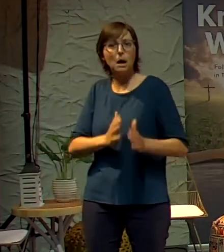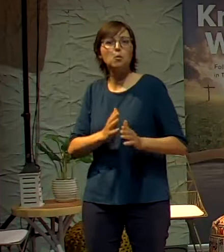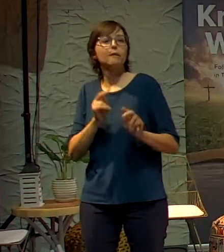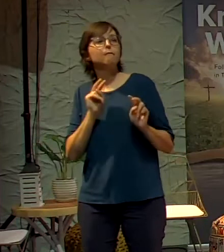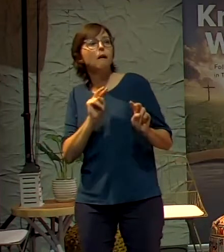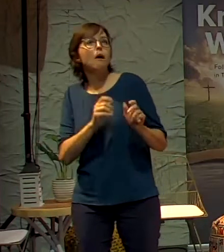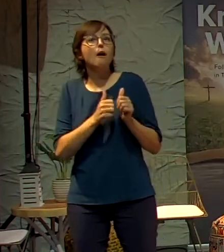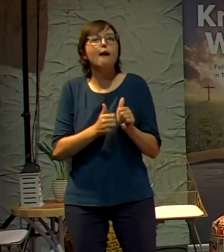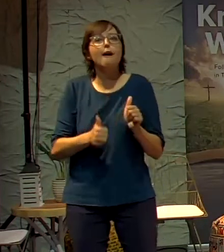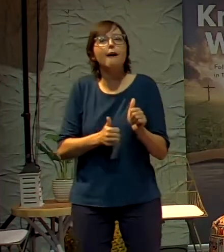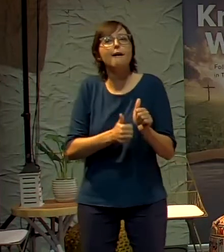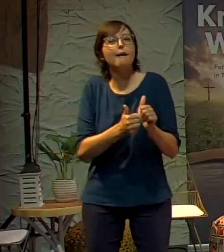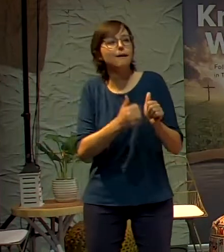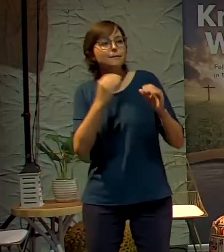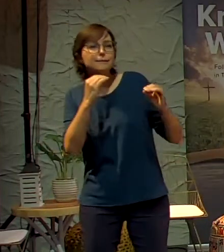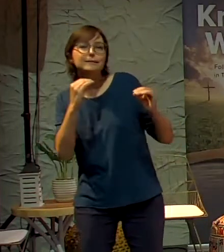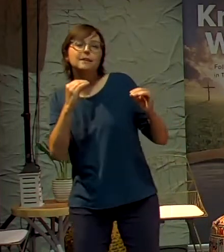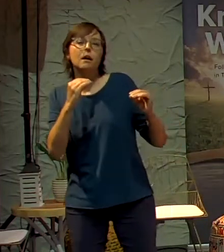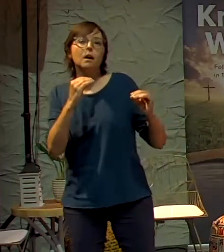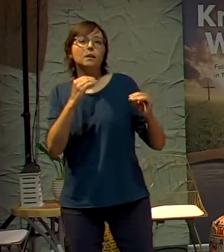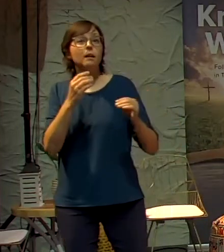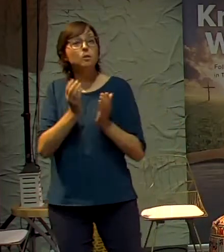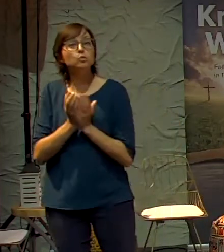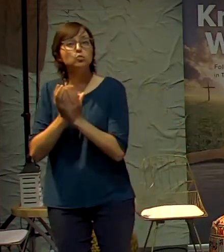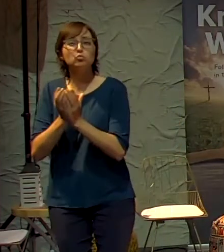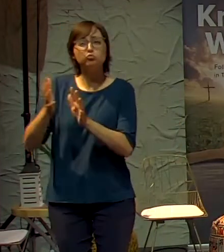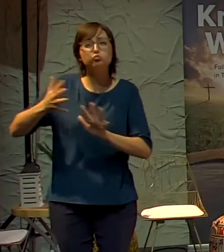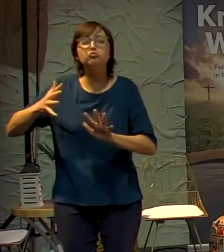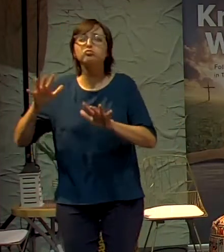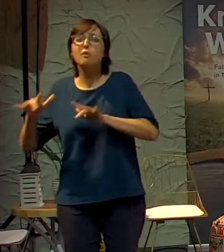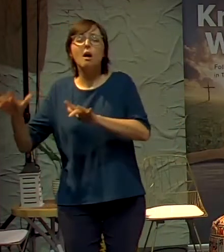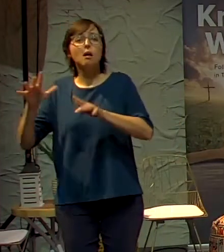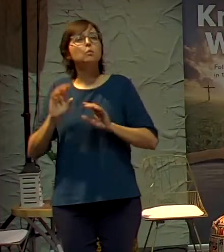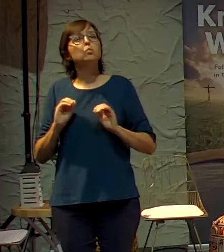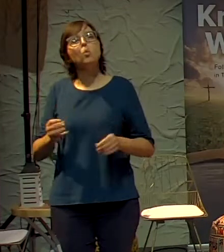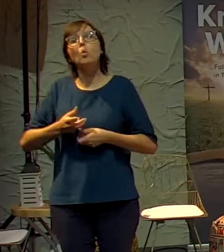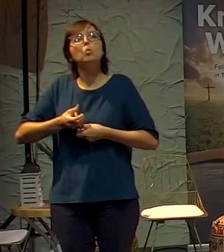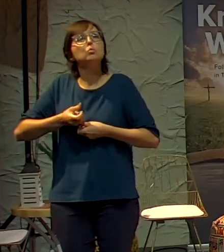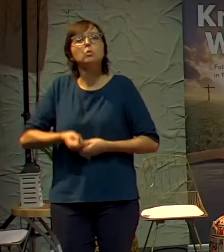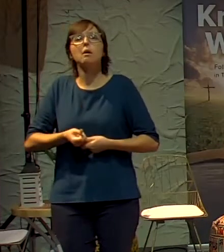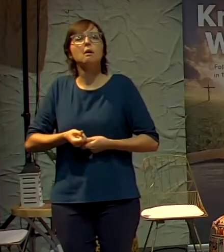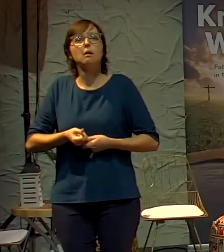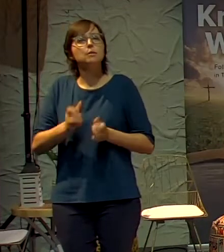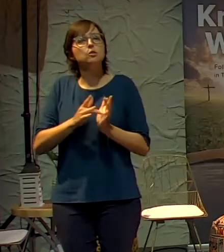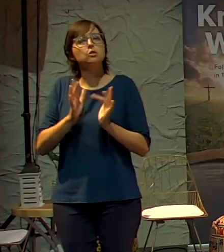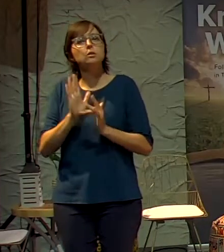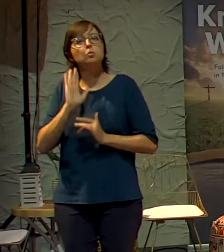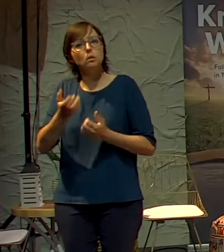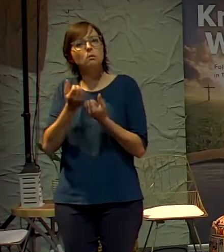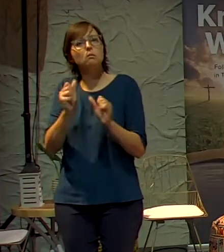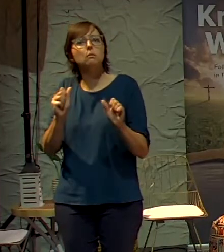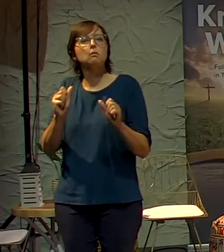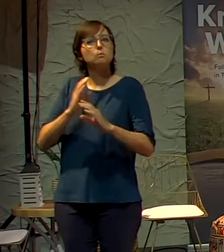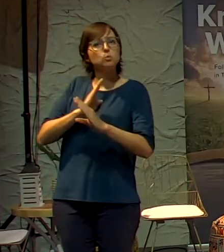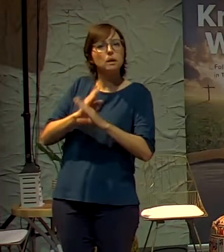teach, they're in a storm and they have no trust that Jesus can actually keep them safe. You